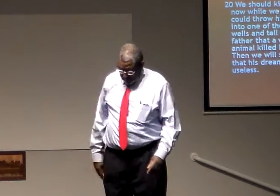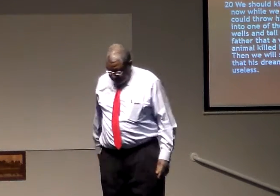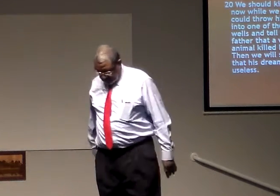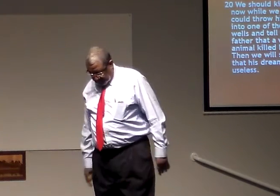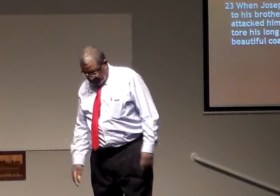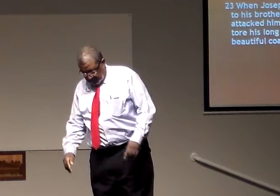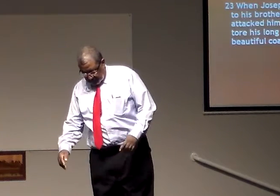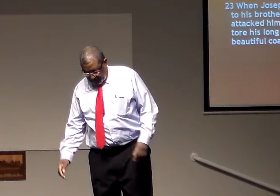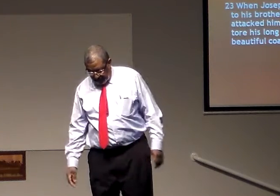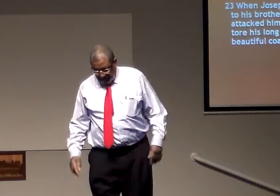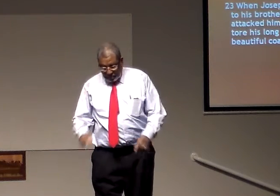out.